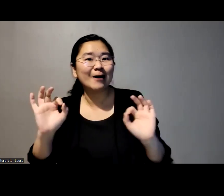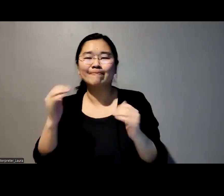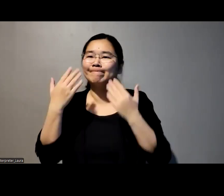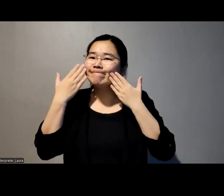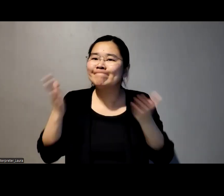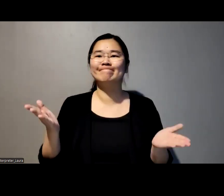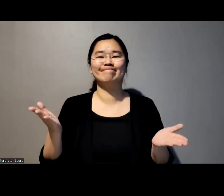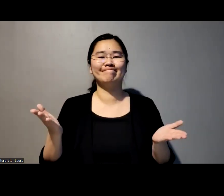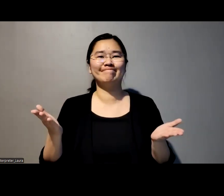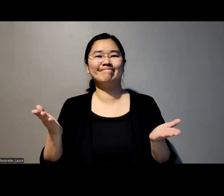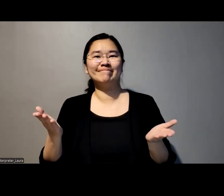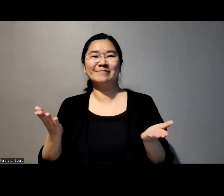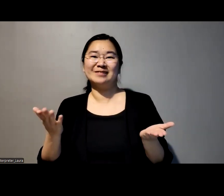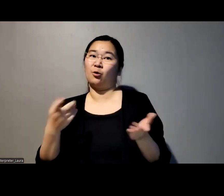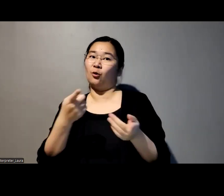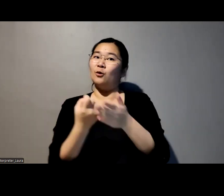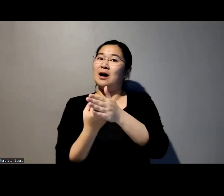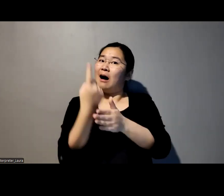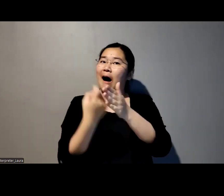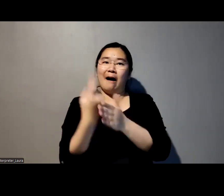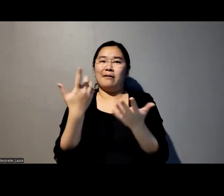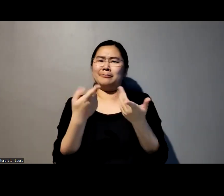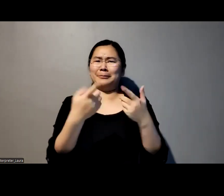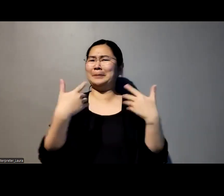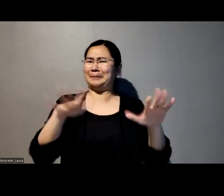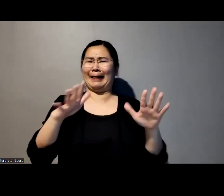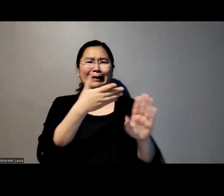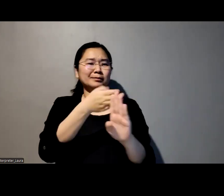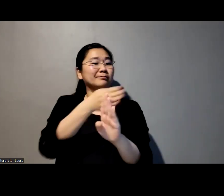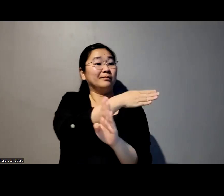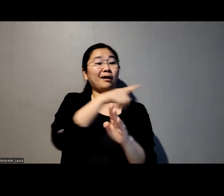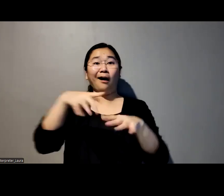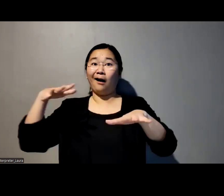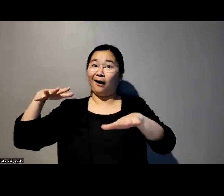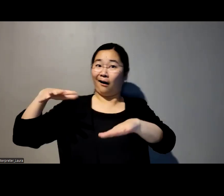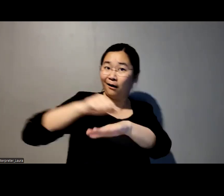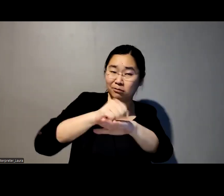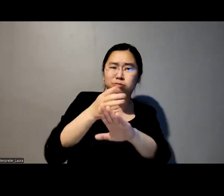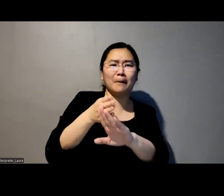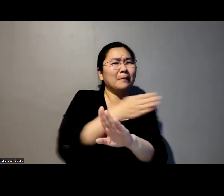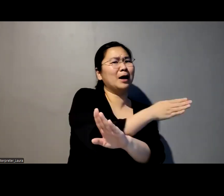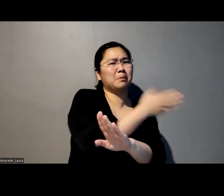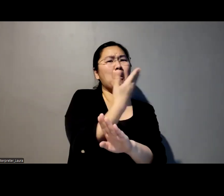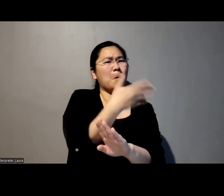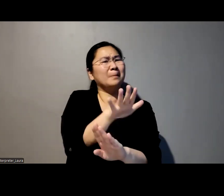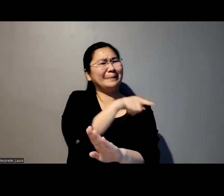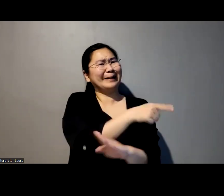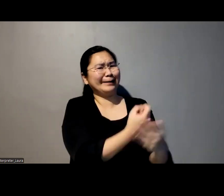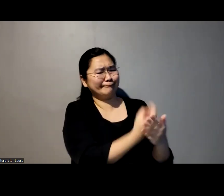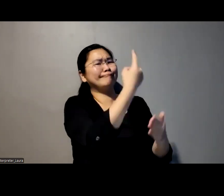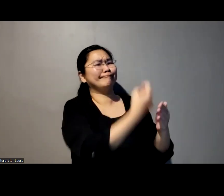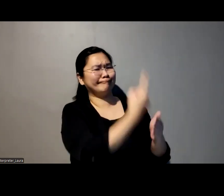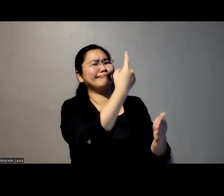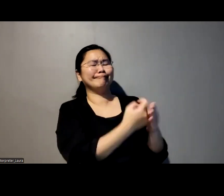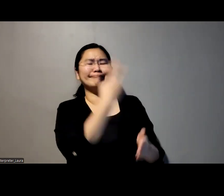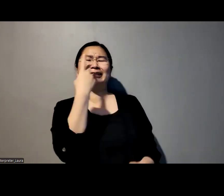situation. When there are evacuation plans of people with disabilities or the elderly or the people from